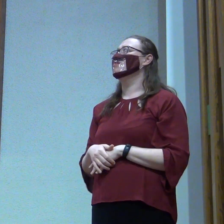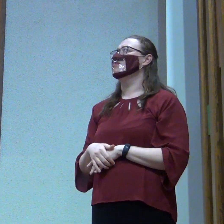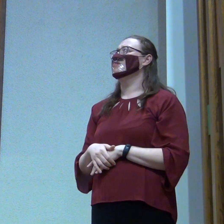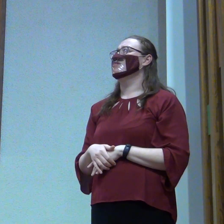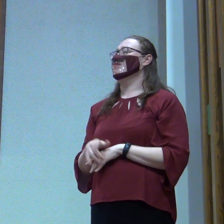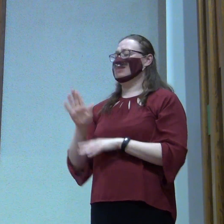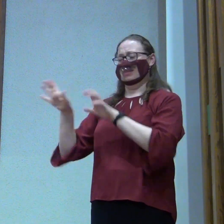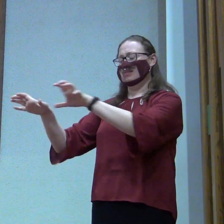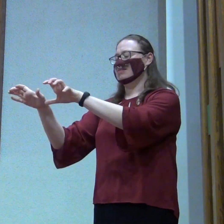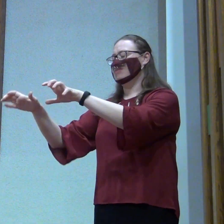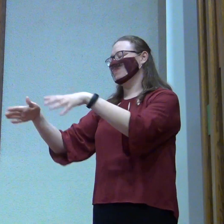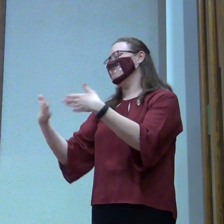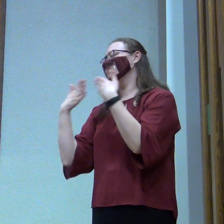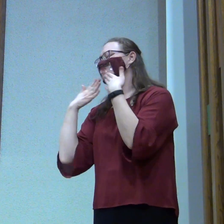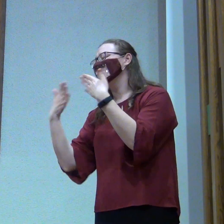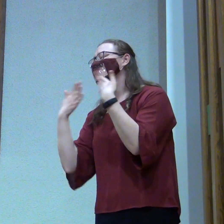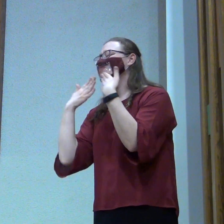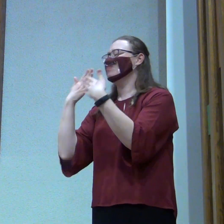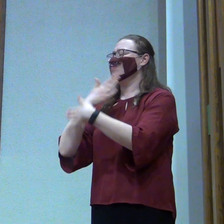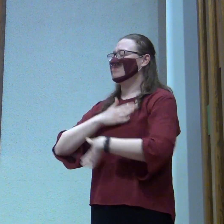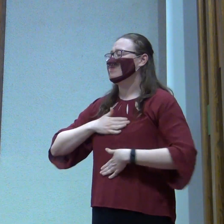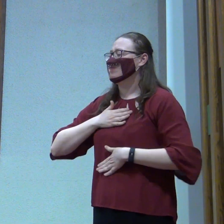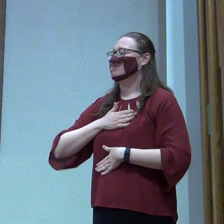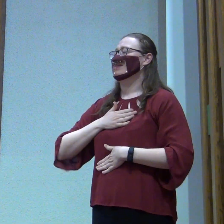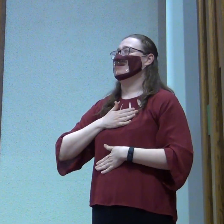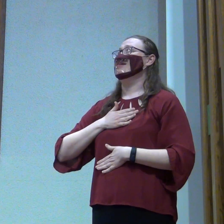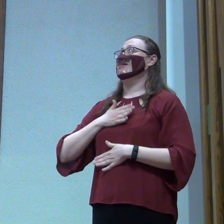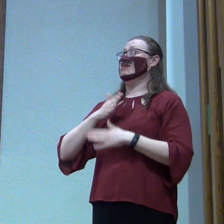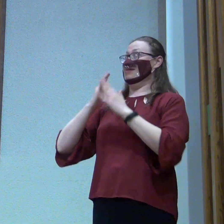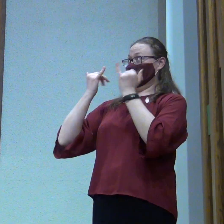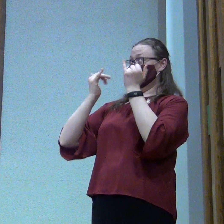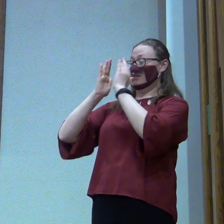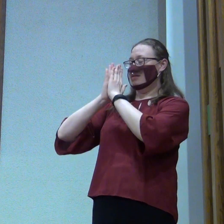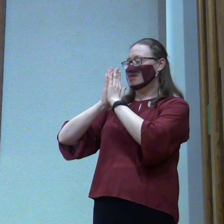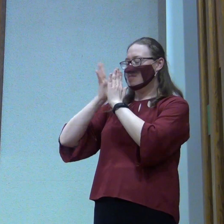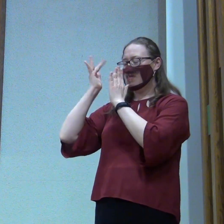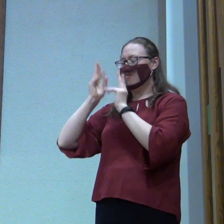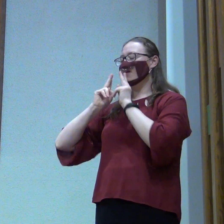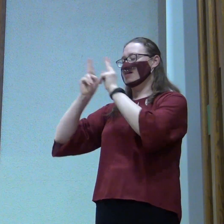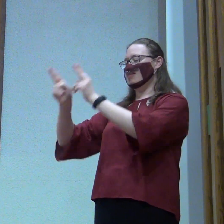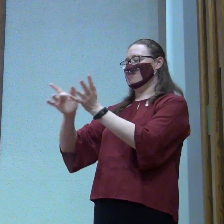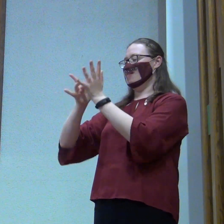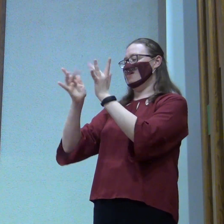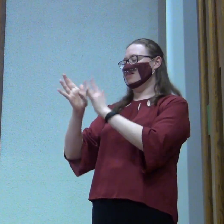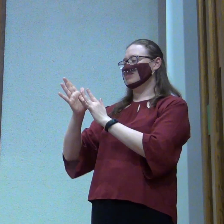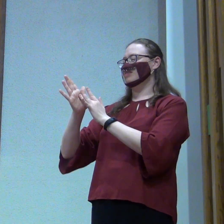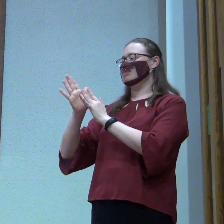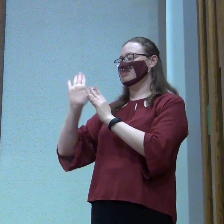We ask these prayers in his name. Amen.